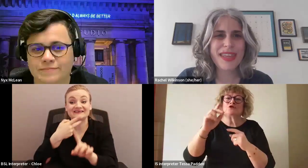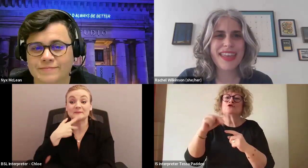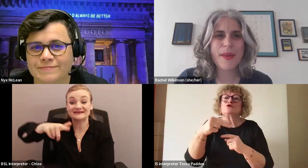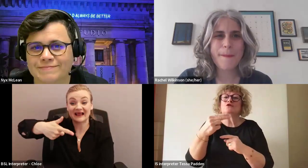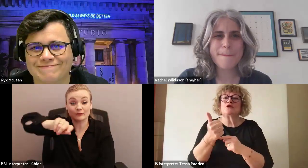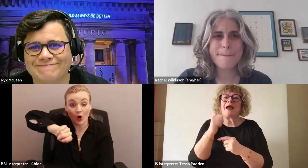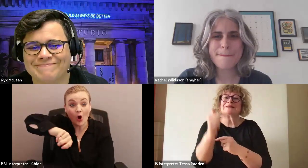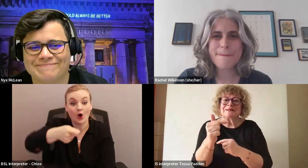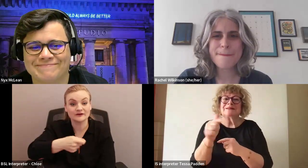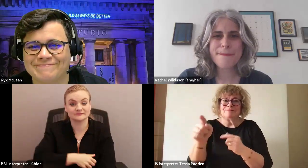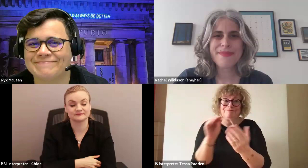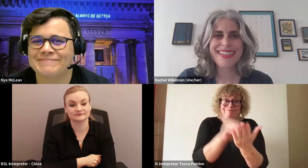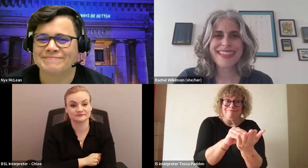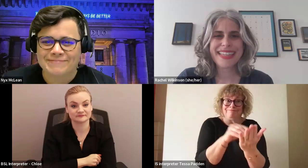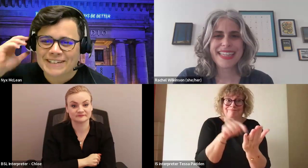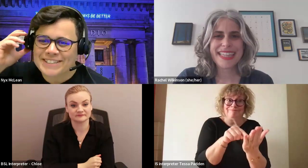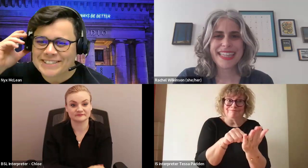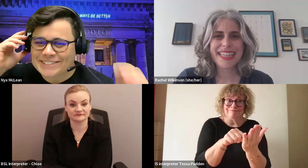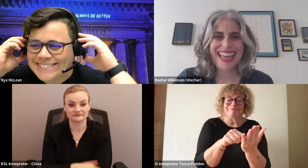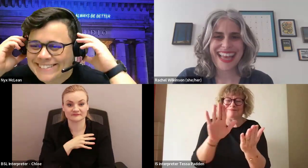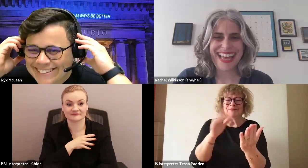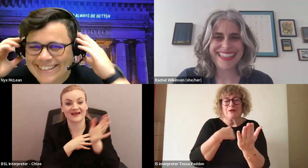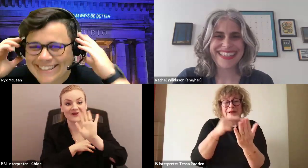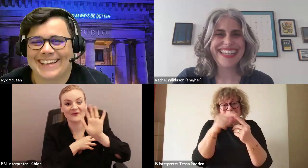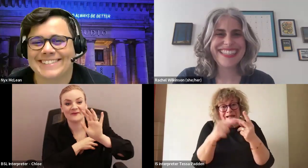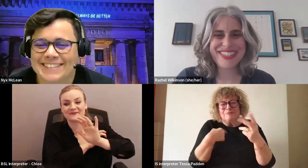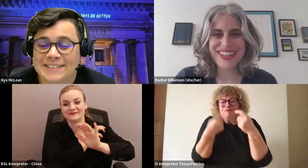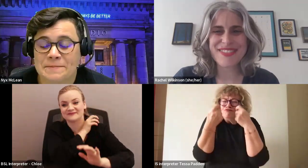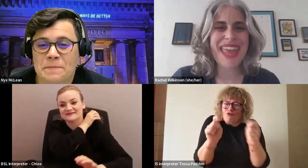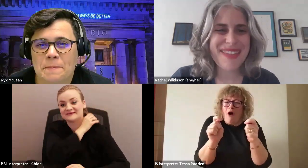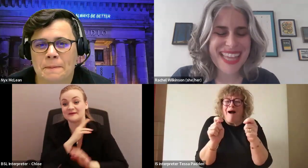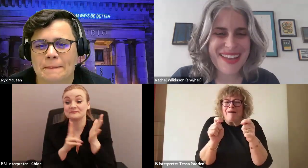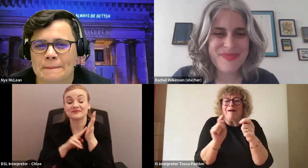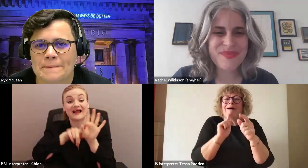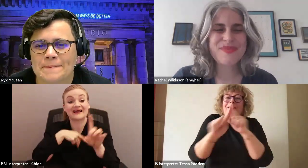and join me here? Hi, Rachel. Hi.